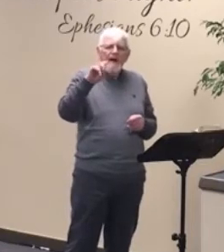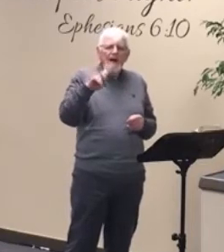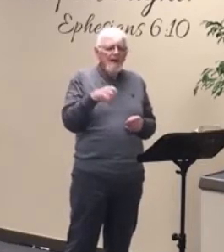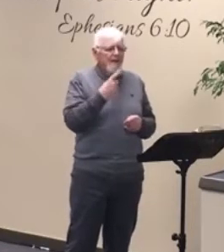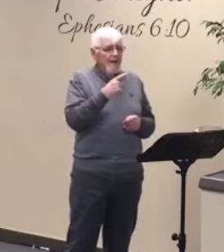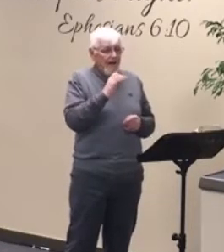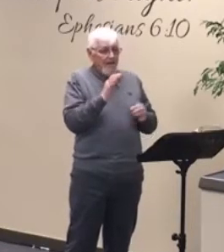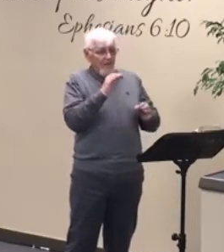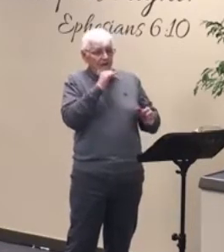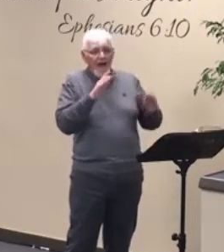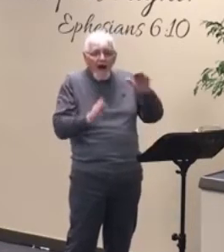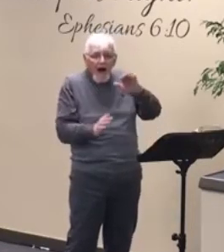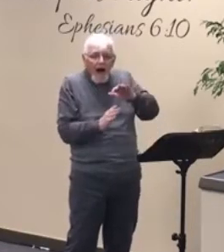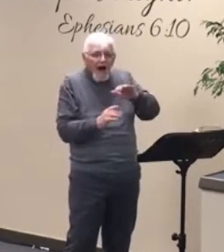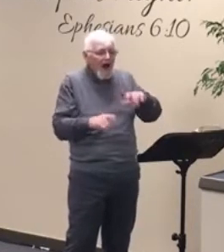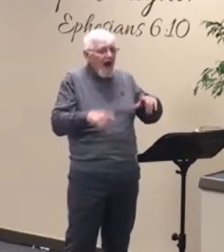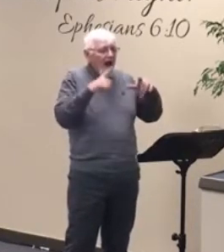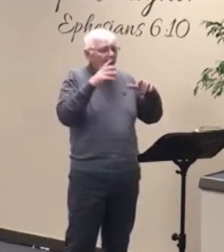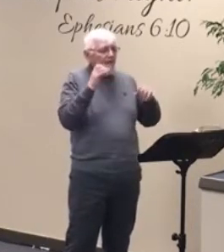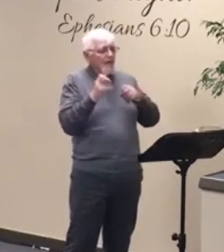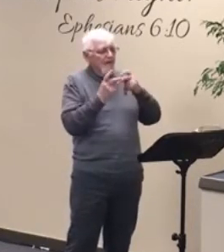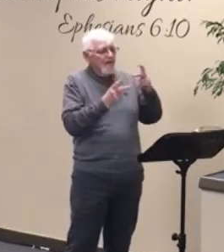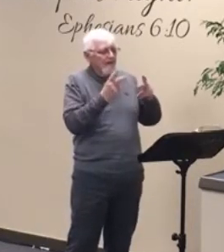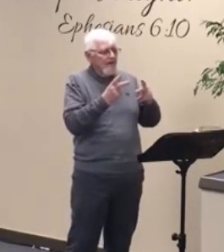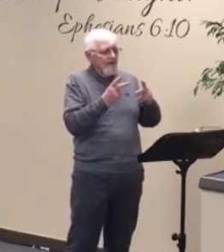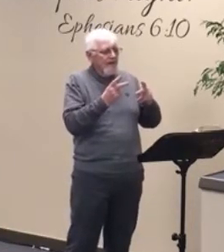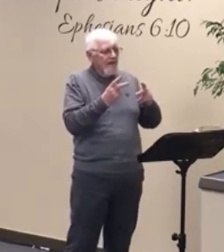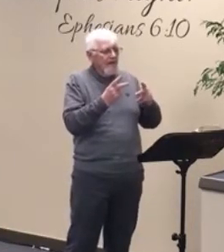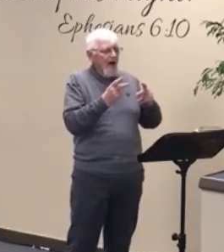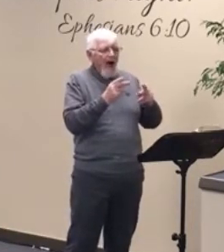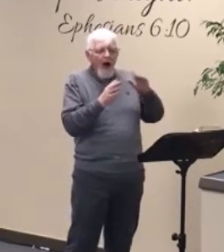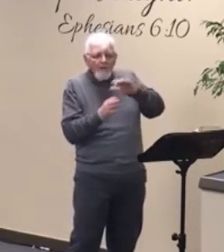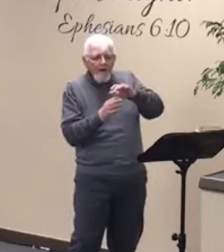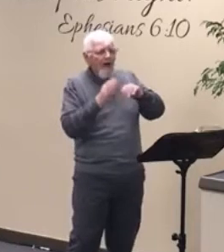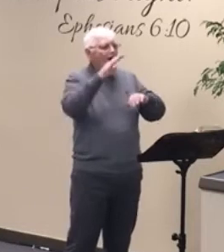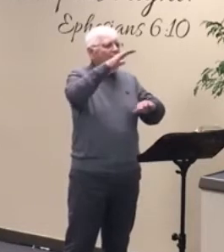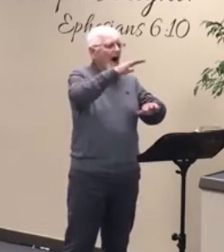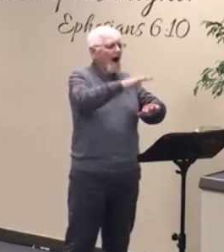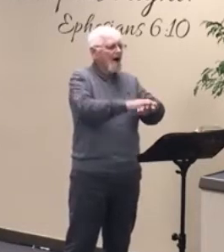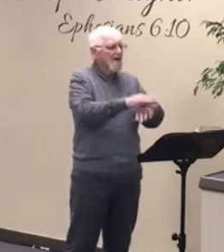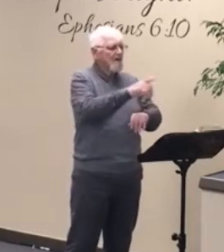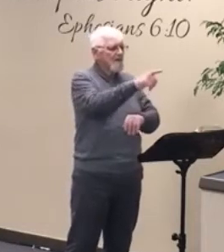humble, life will visit humbleness upon you.